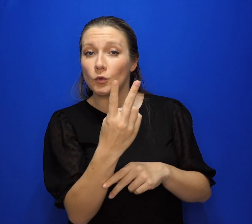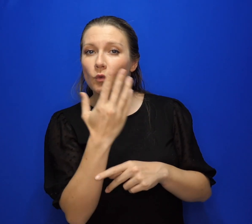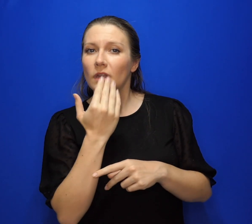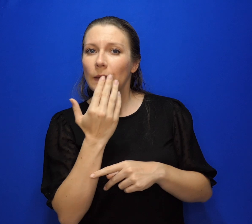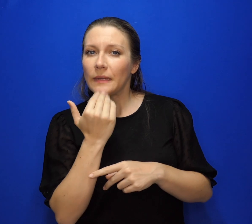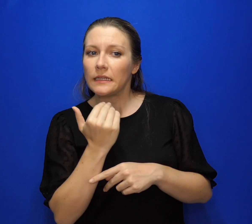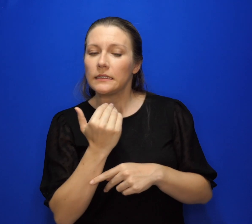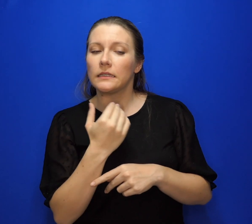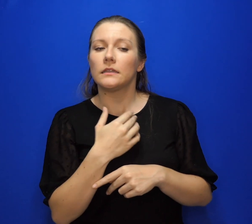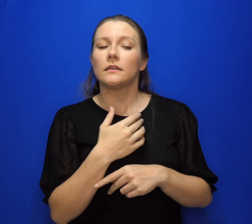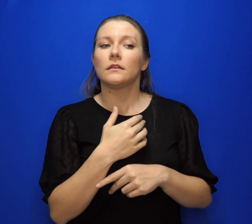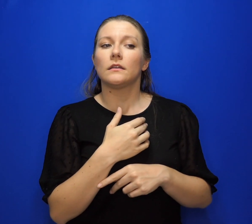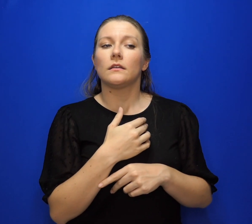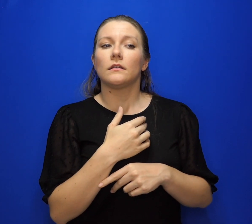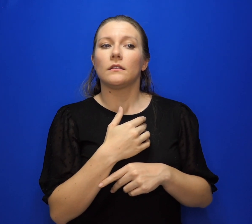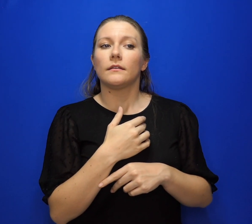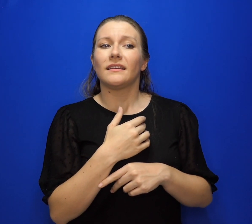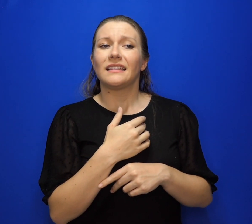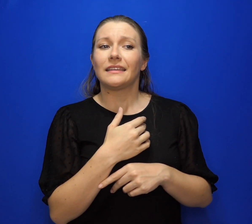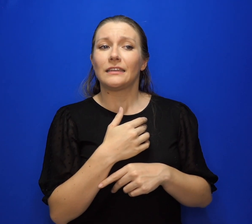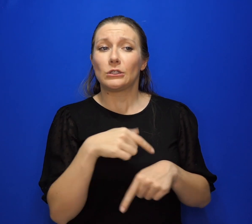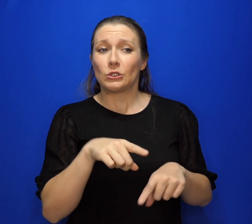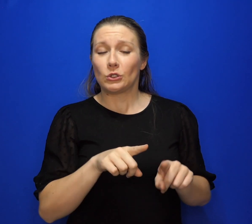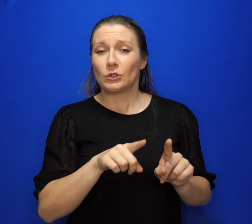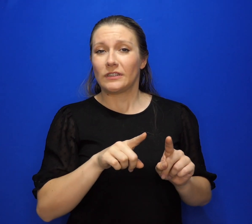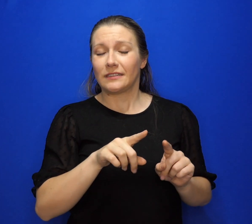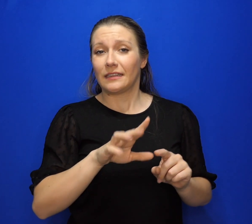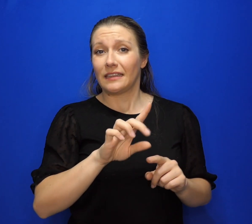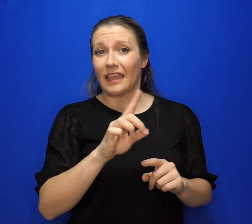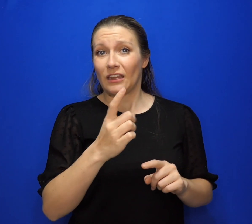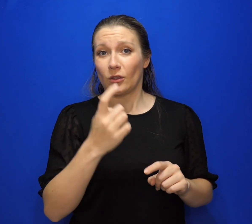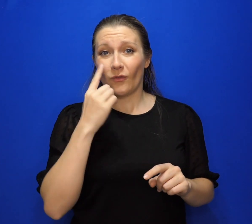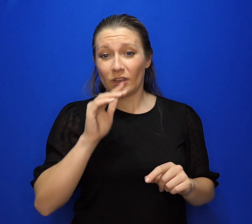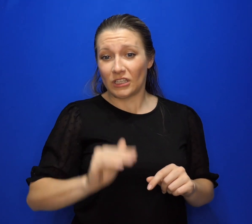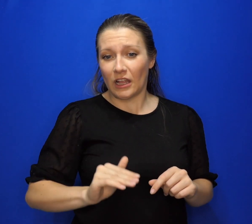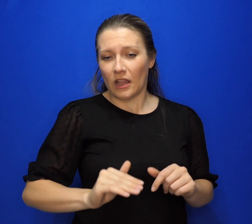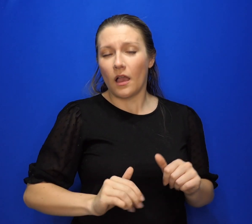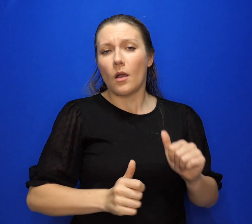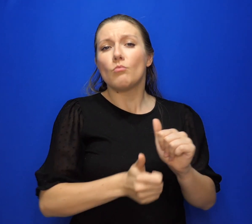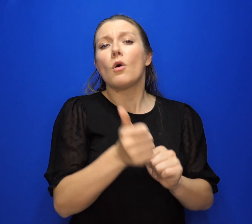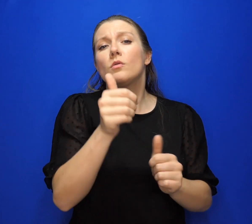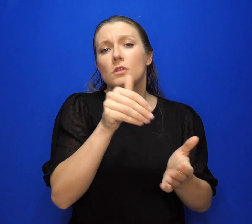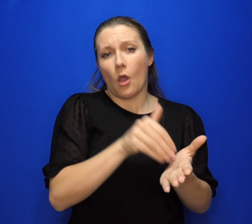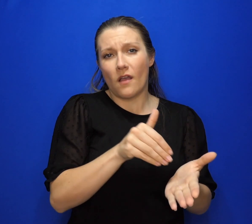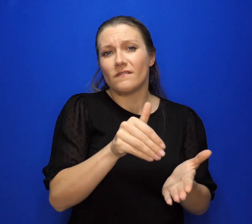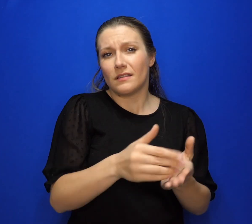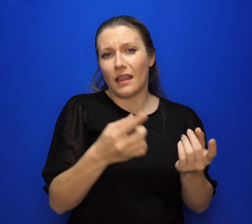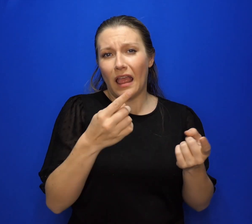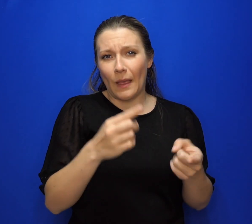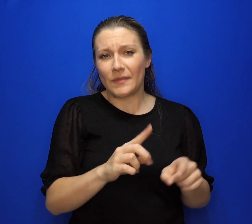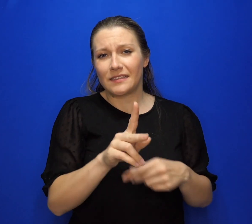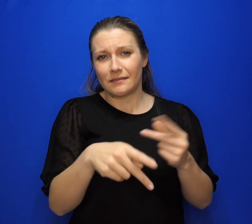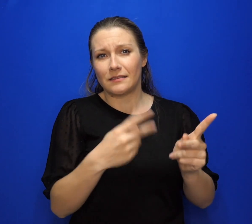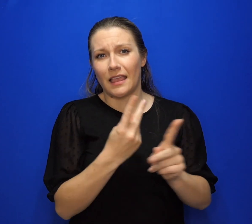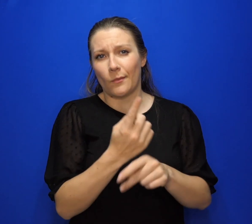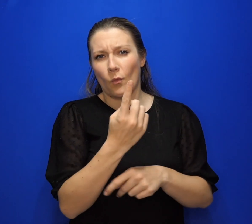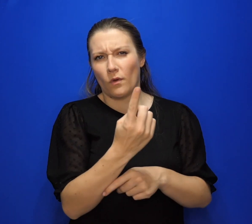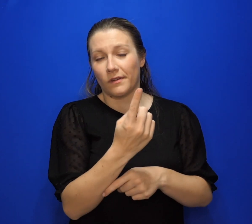diabetes, as a child diagnosed, majority of the time it's going to be type 1. Mm-hmm. Right.